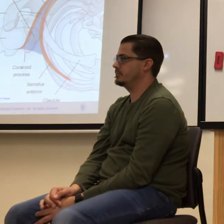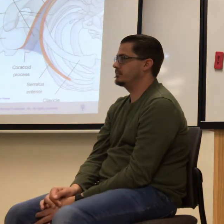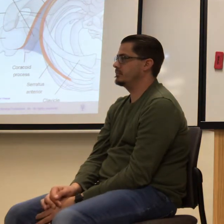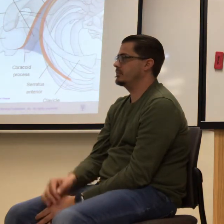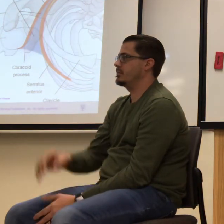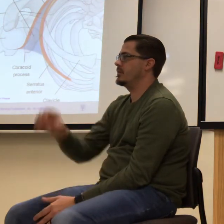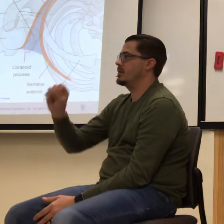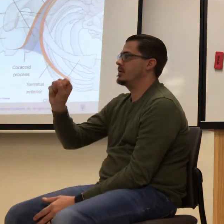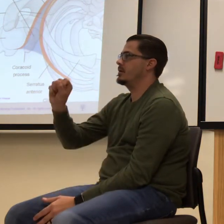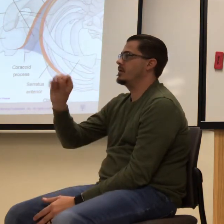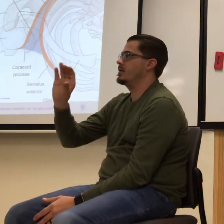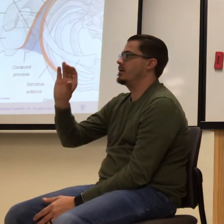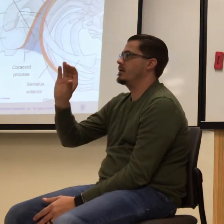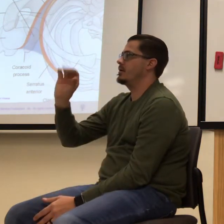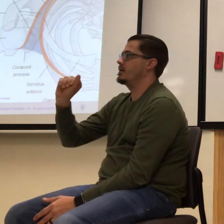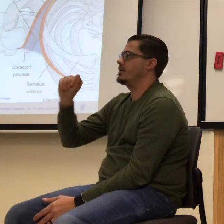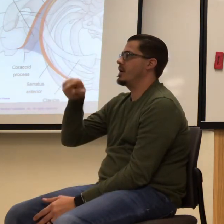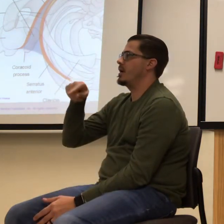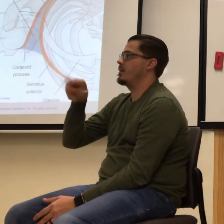Scapular